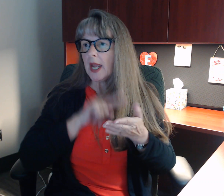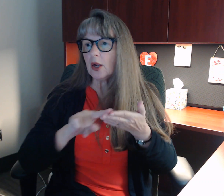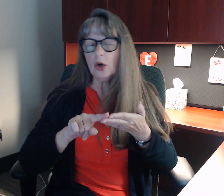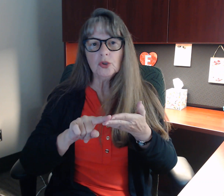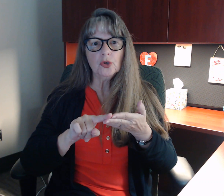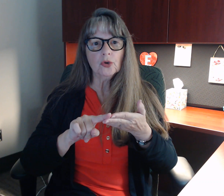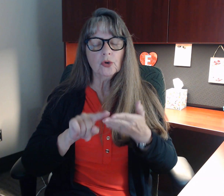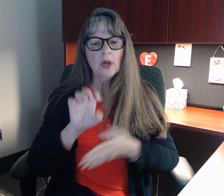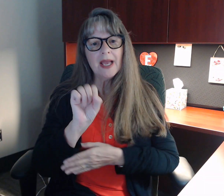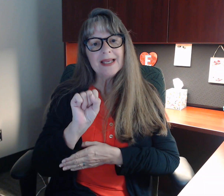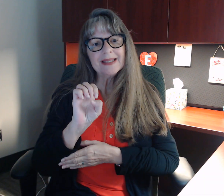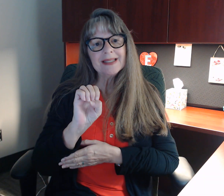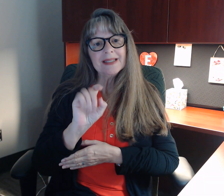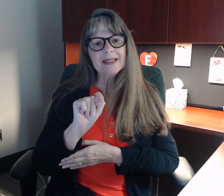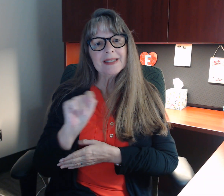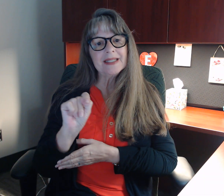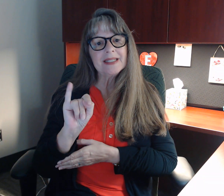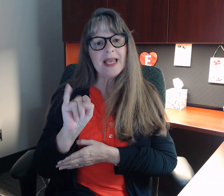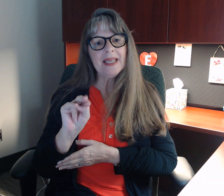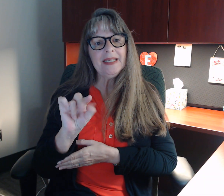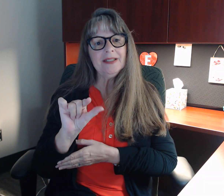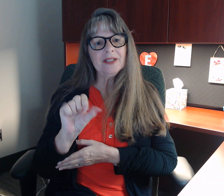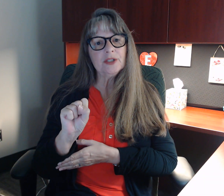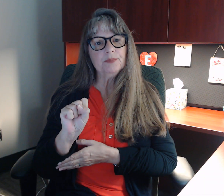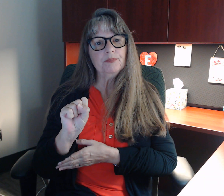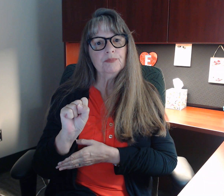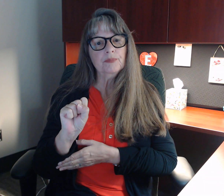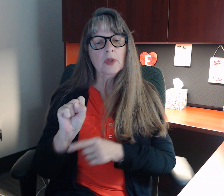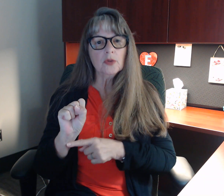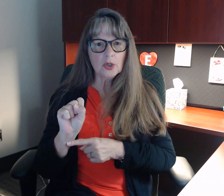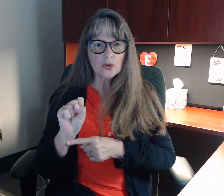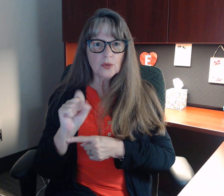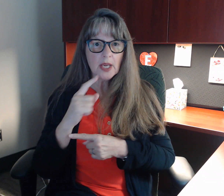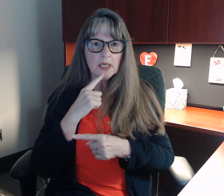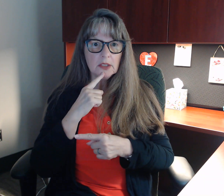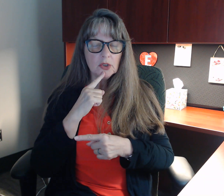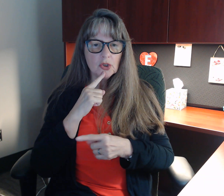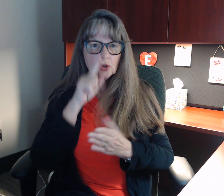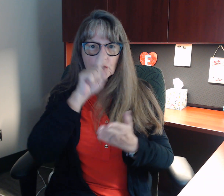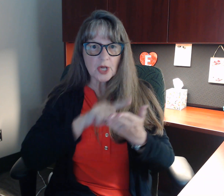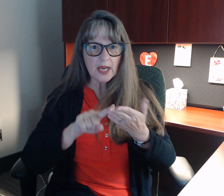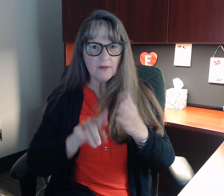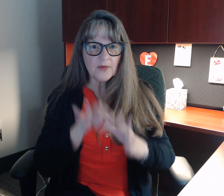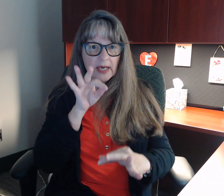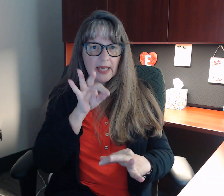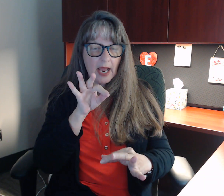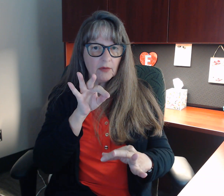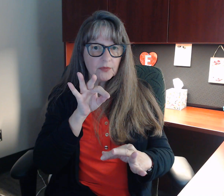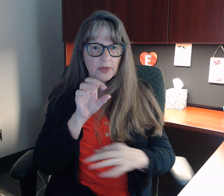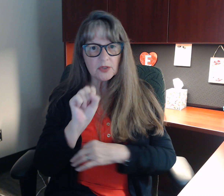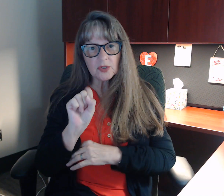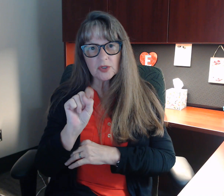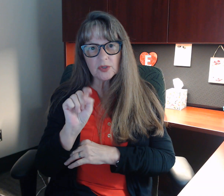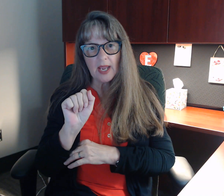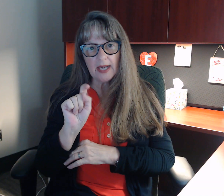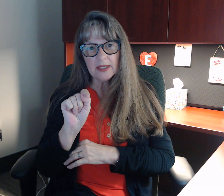on your settings, that you can check and find out the